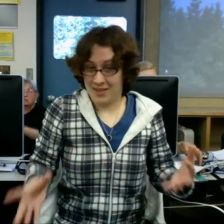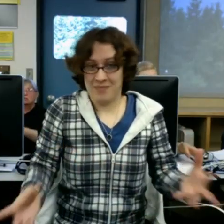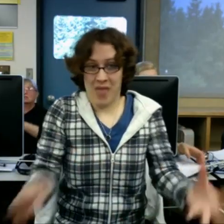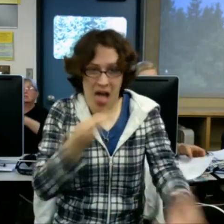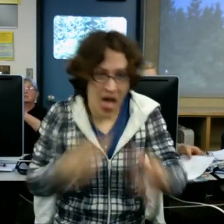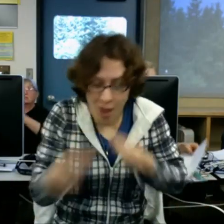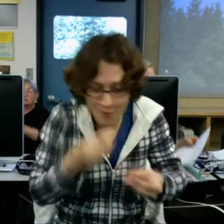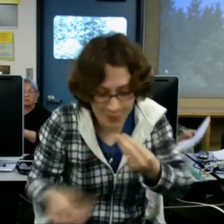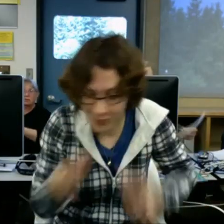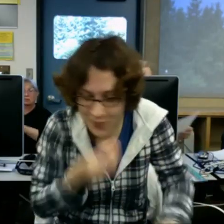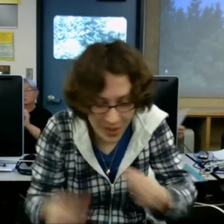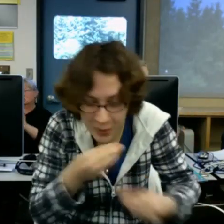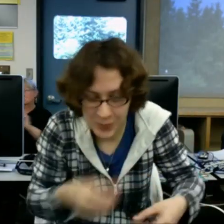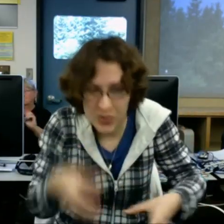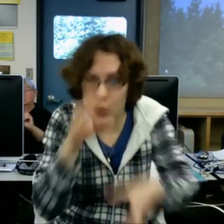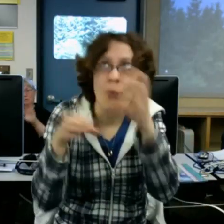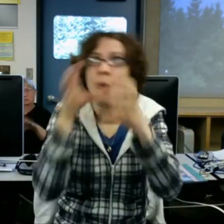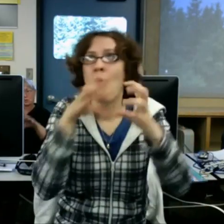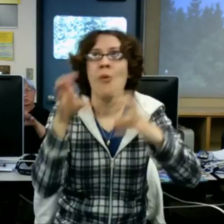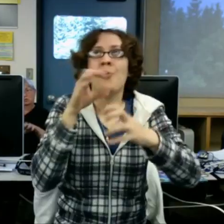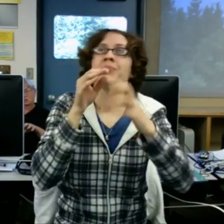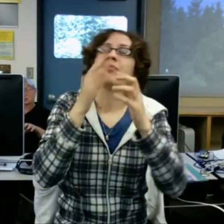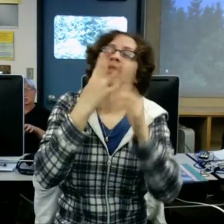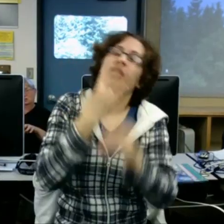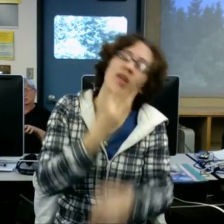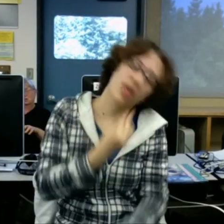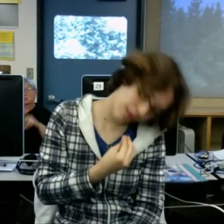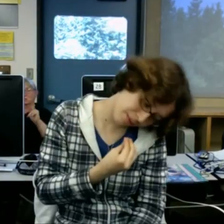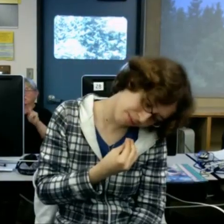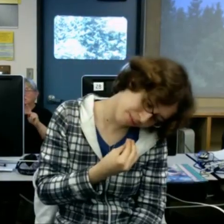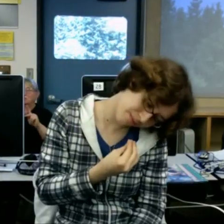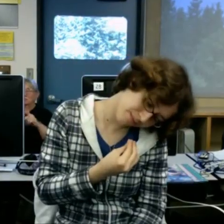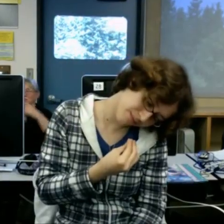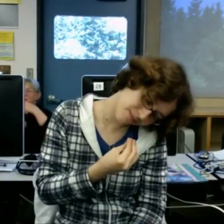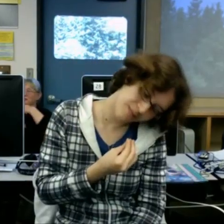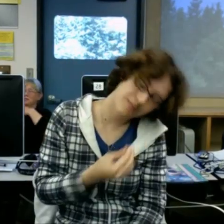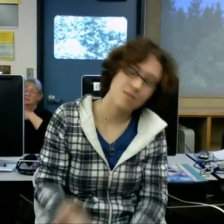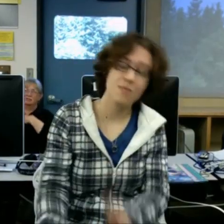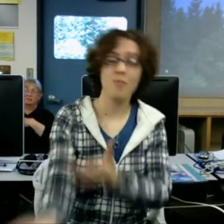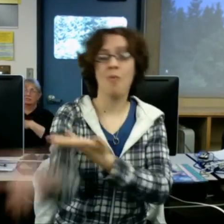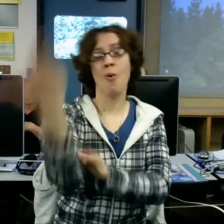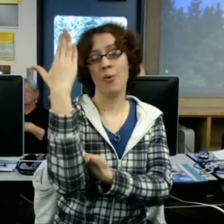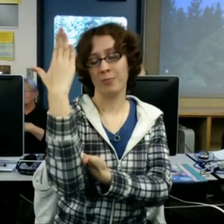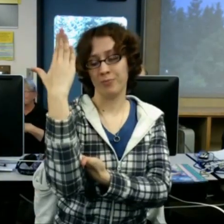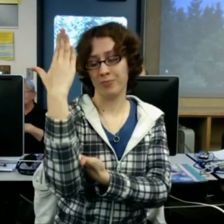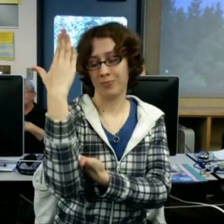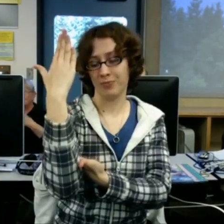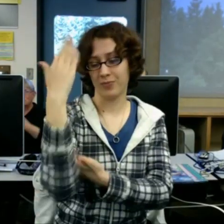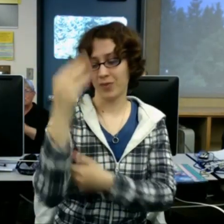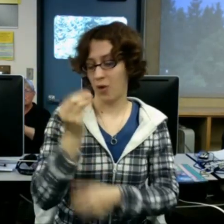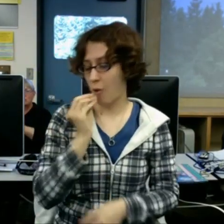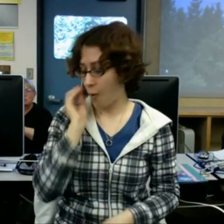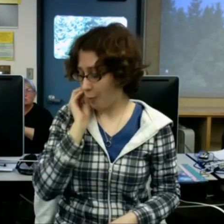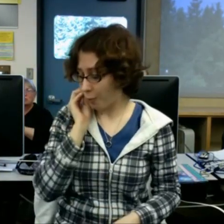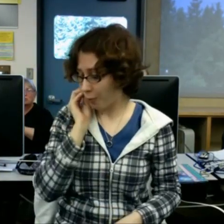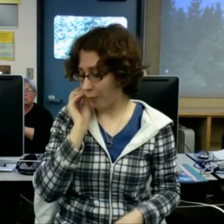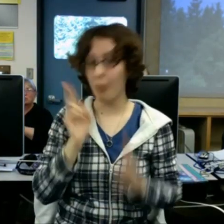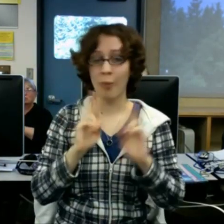So he just started eating, drinking, and fell asleep. In the morning, he was ready to go